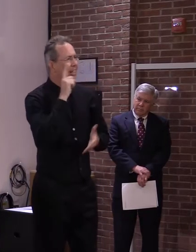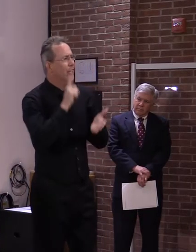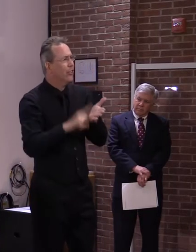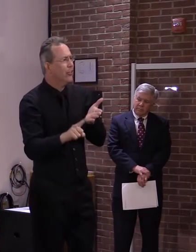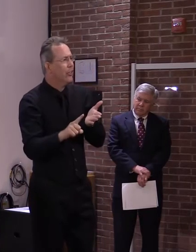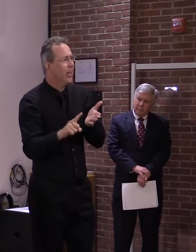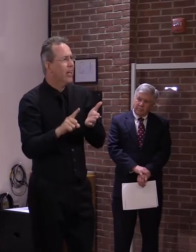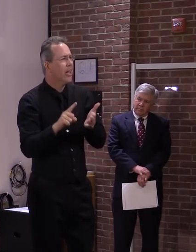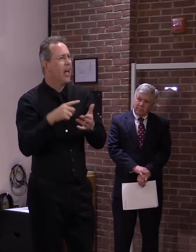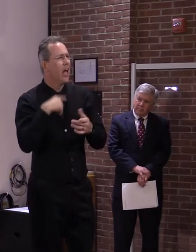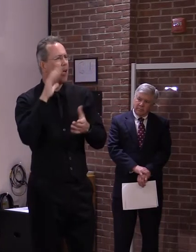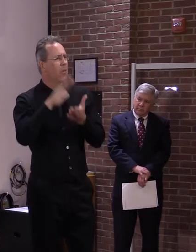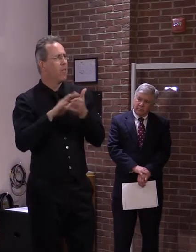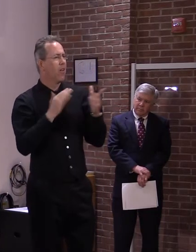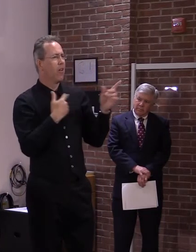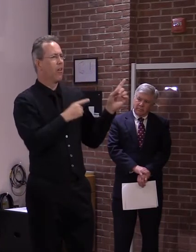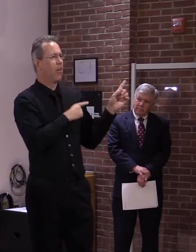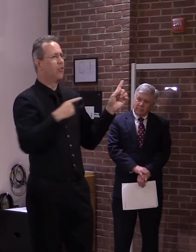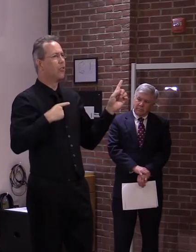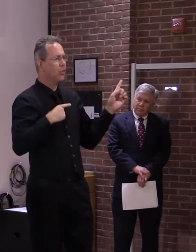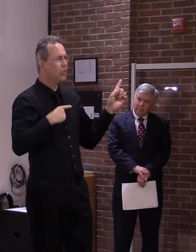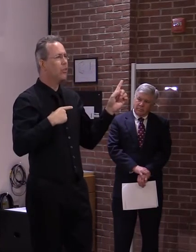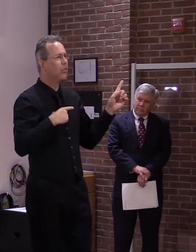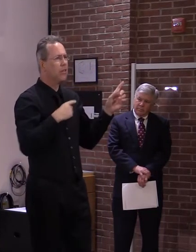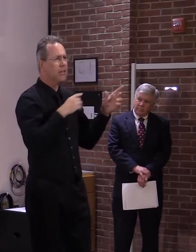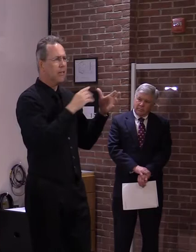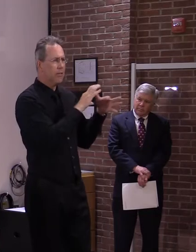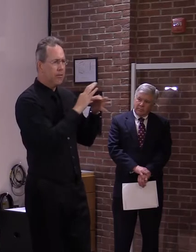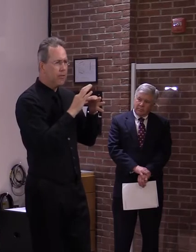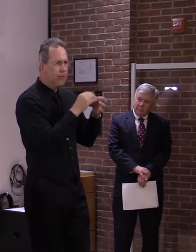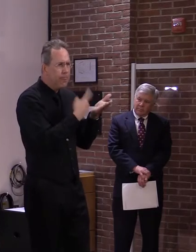legislature tied this to the state of emergency so that